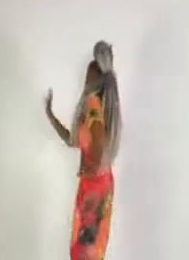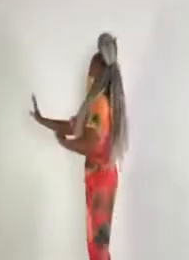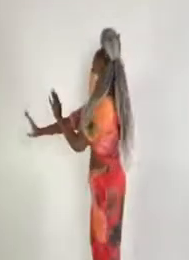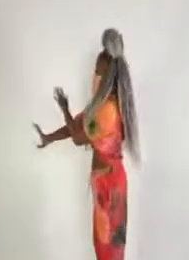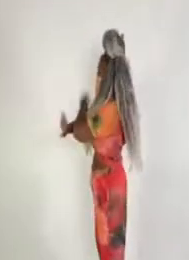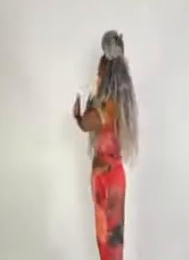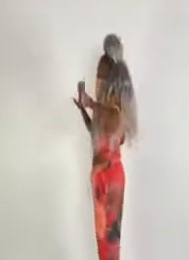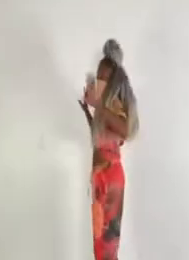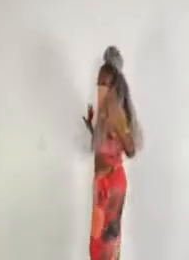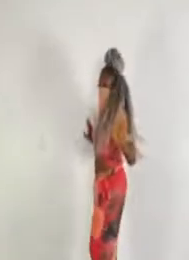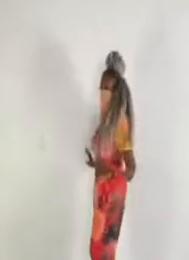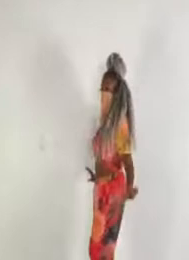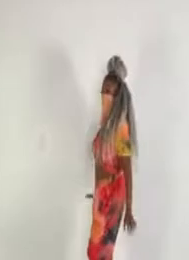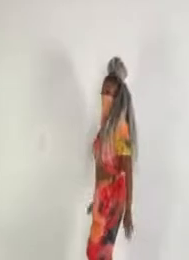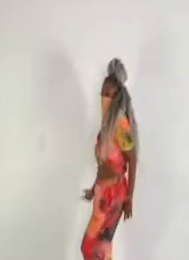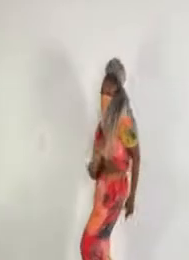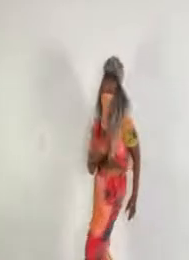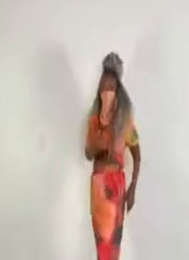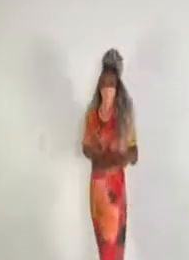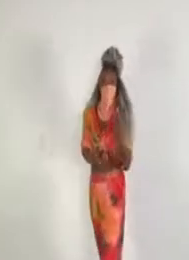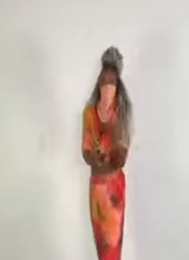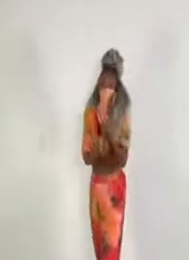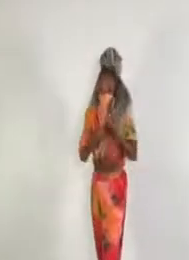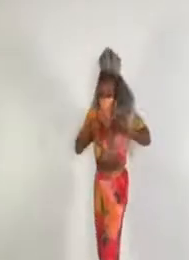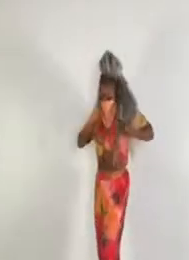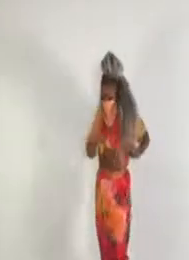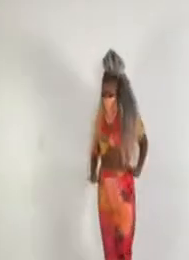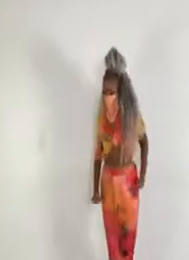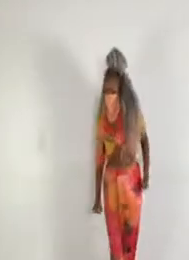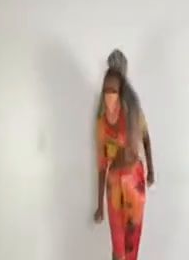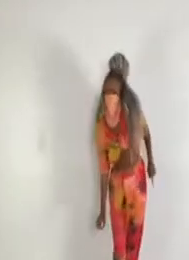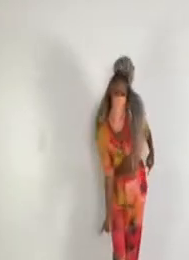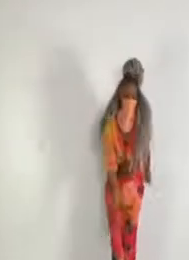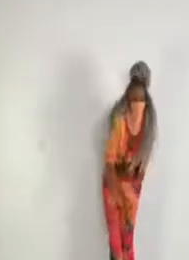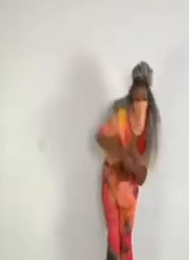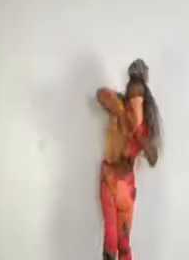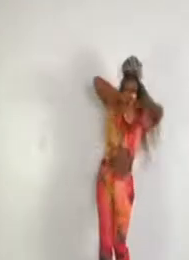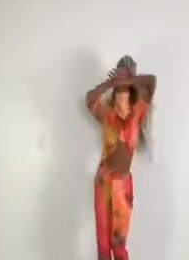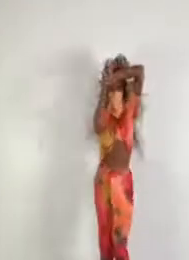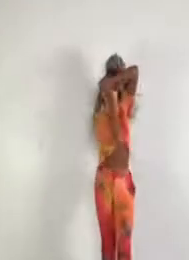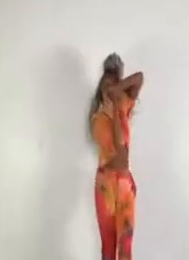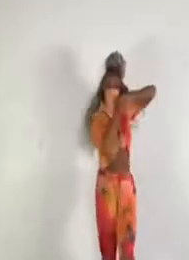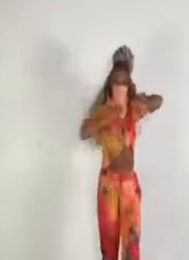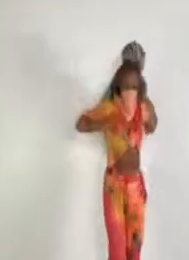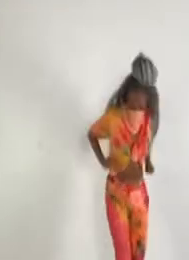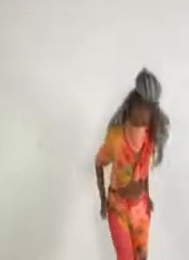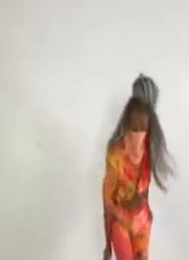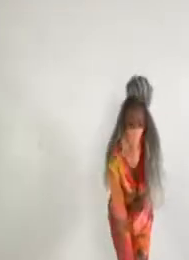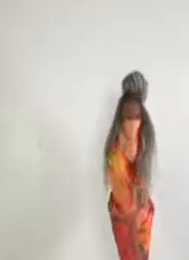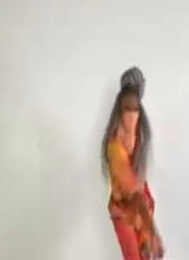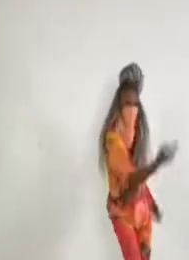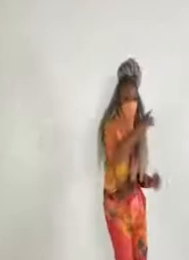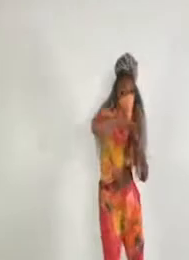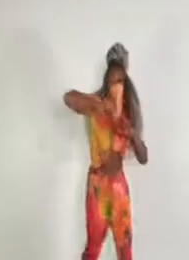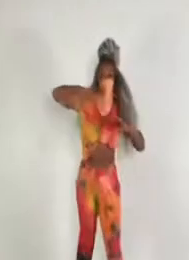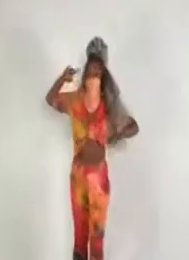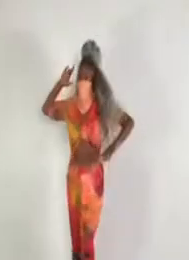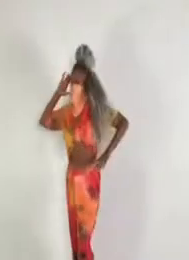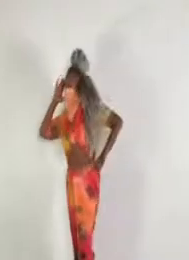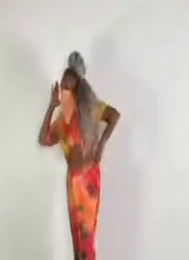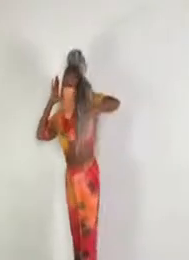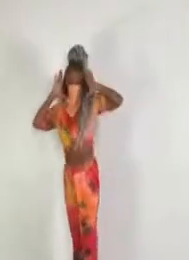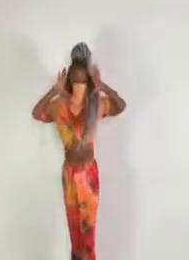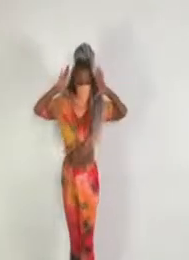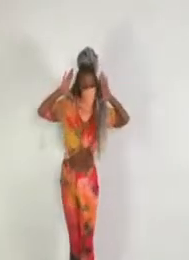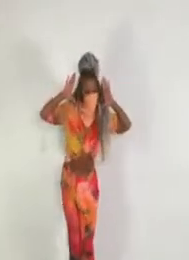roommate. And there never was a hot man date. But that's not all your mom's got going on.